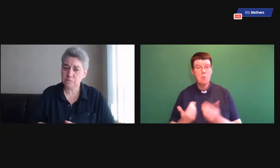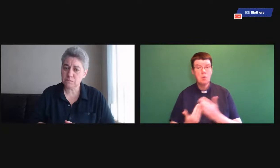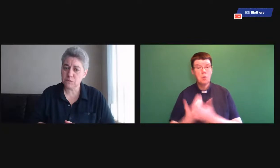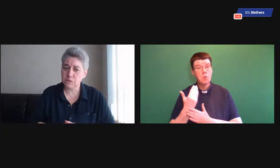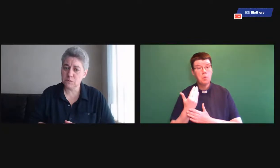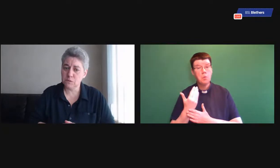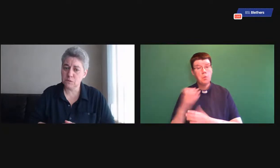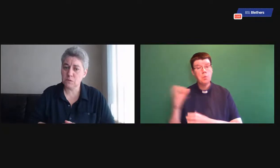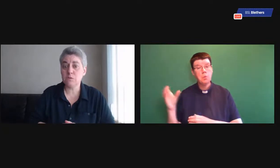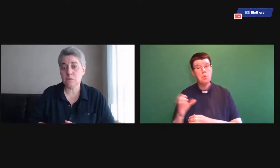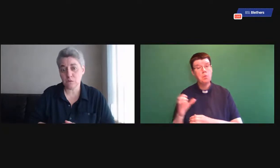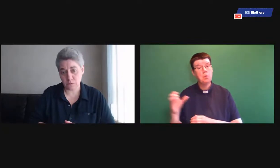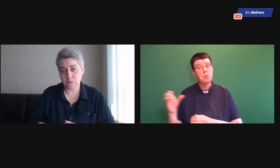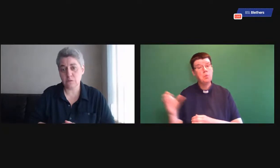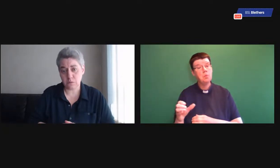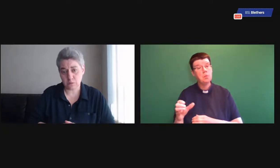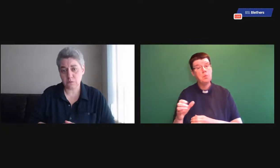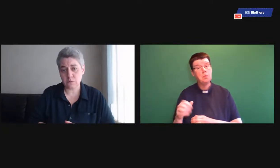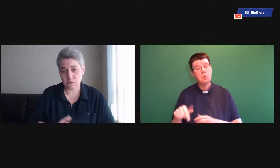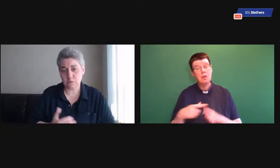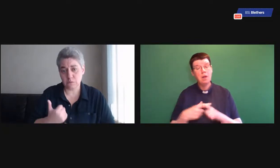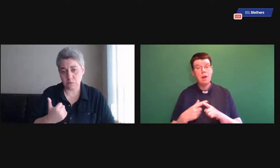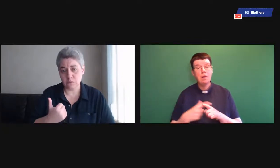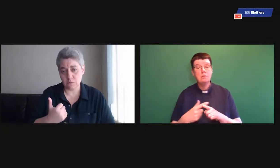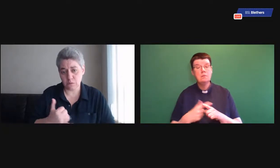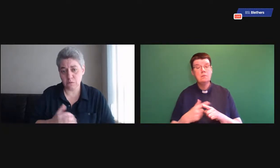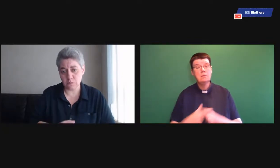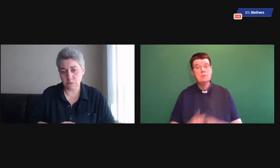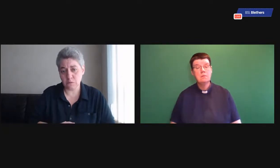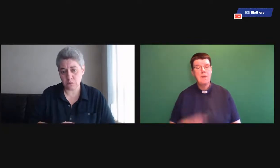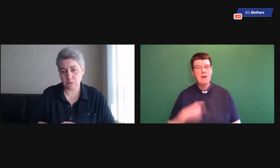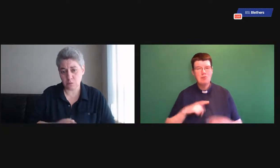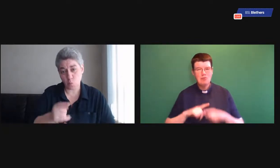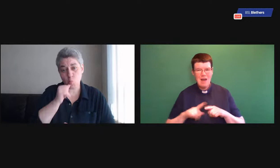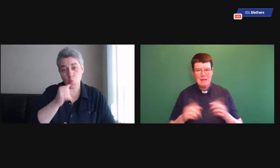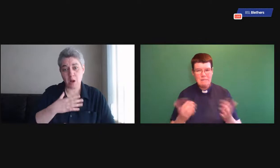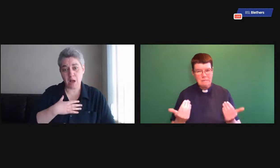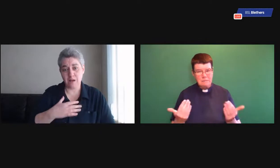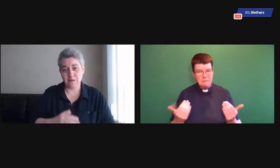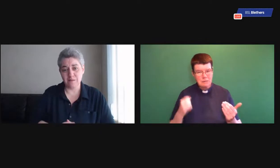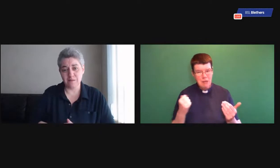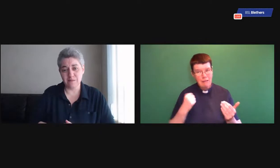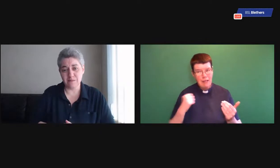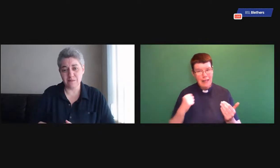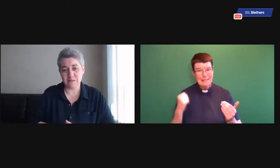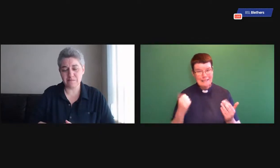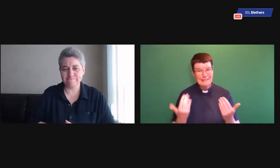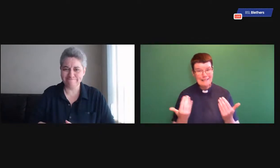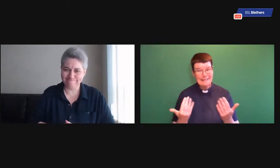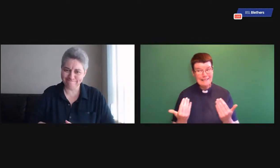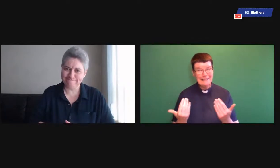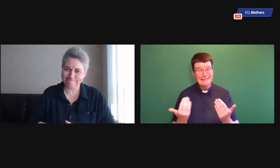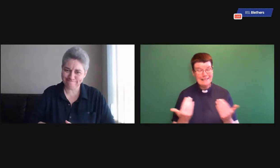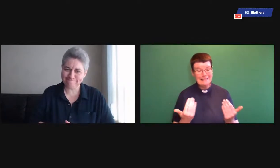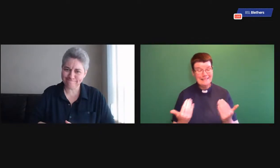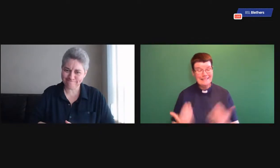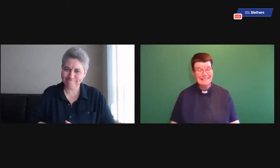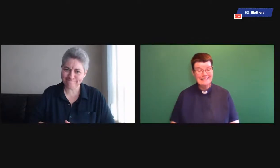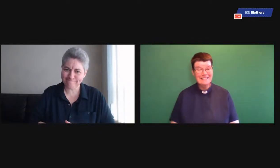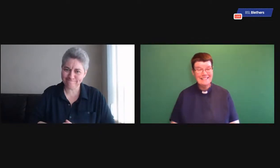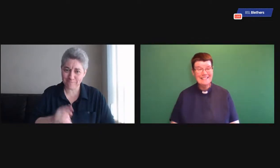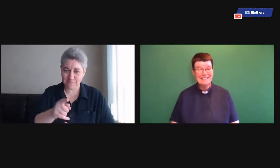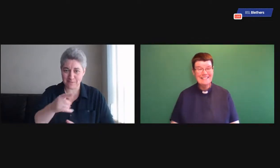altogether, and that's all the religions. And there's new people coming in all the time, particularly in England. I'm trying to encourage